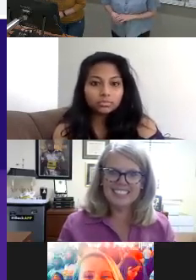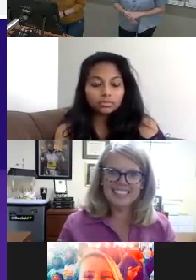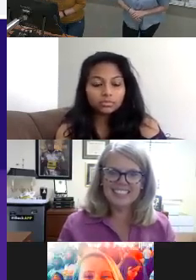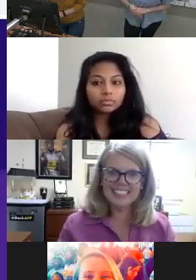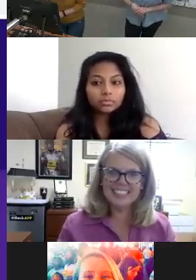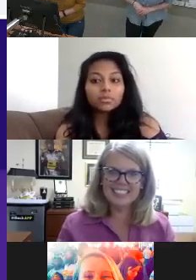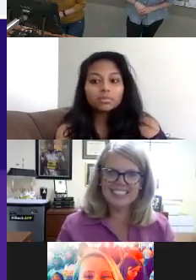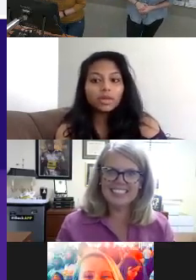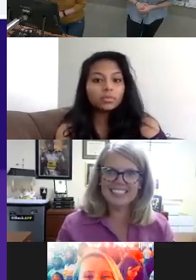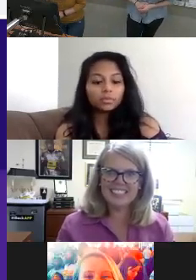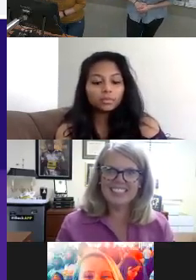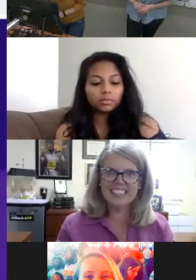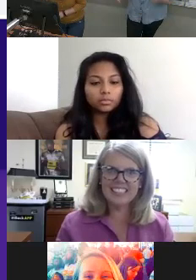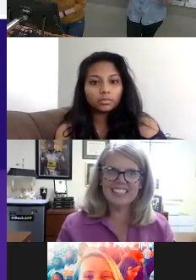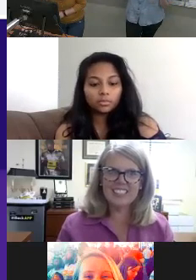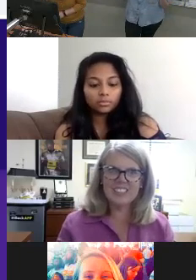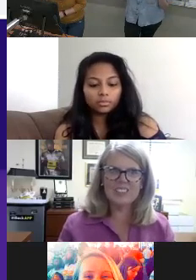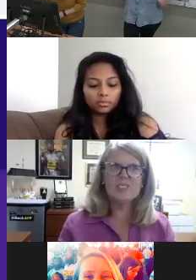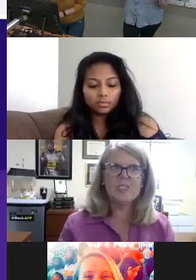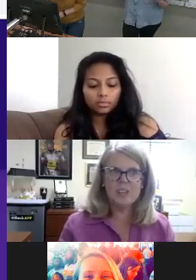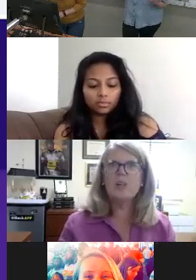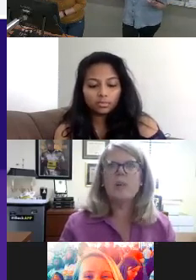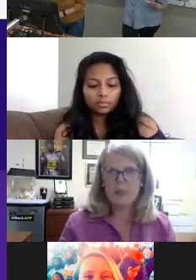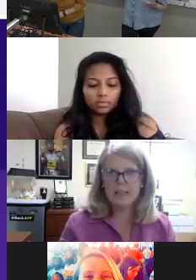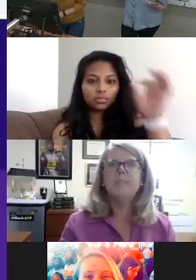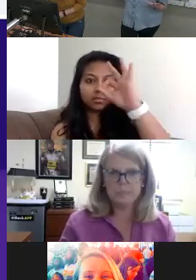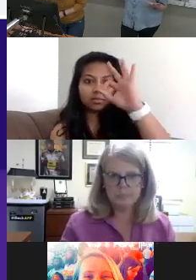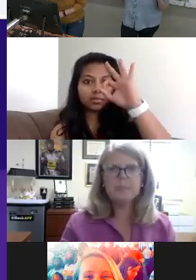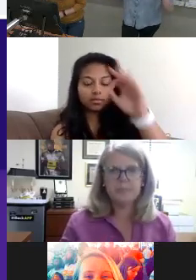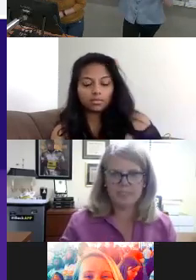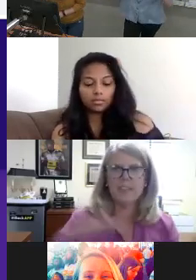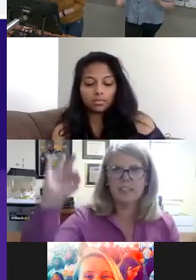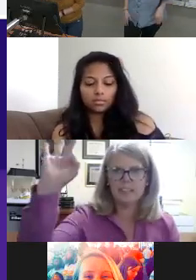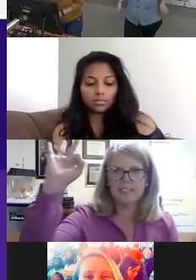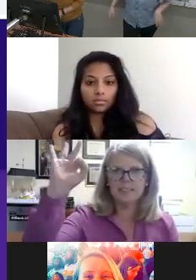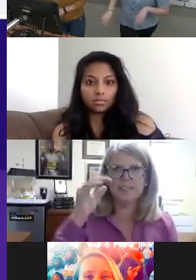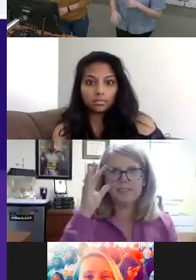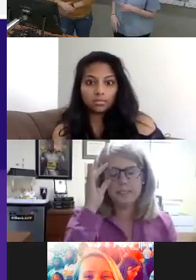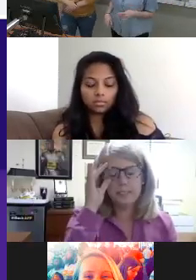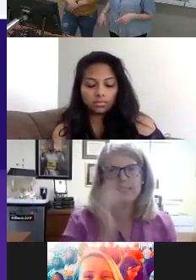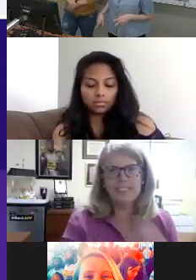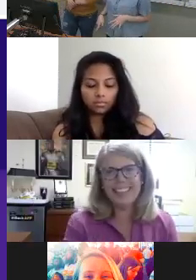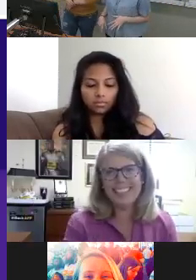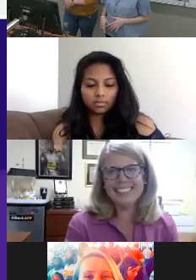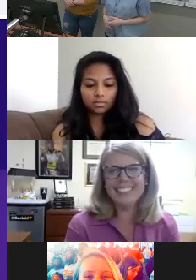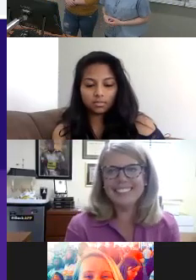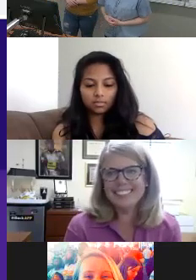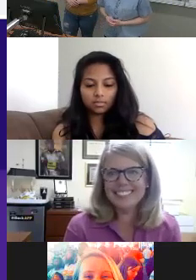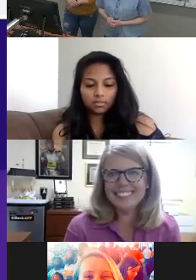Cool. Is that better? Yeah, that's good. Can you guys still hear us and the music? Okay. Perfect.